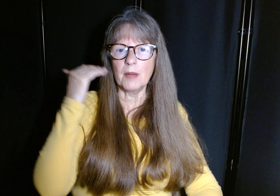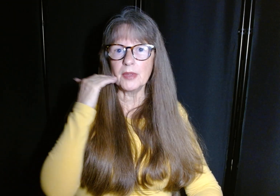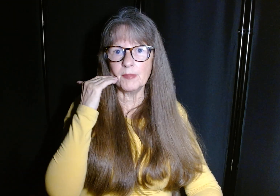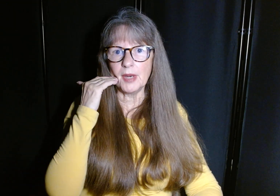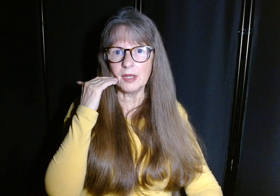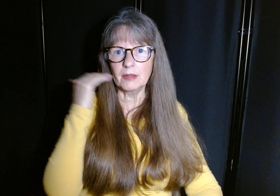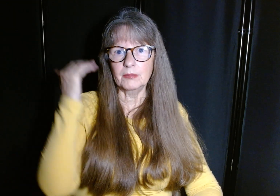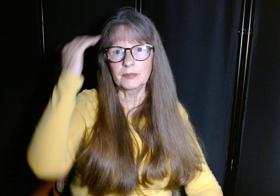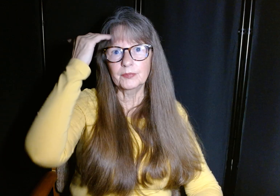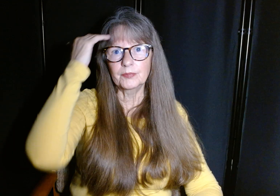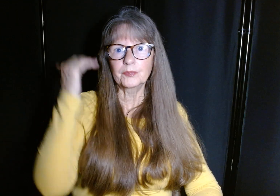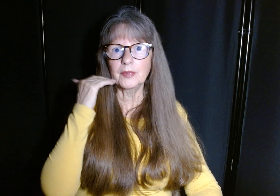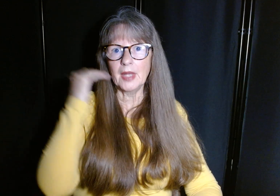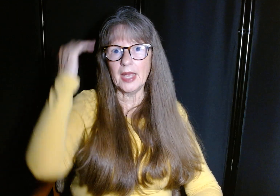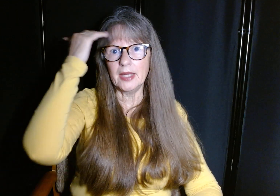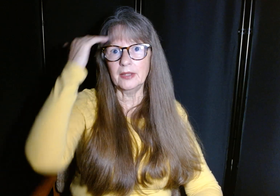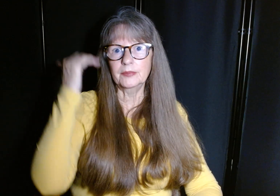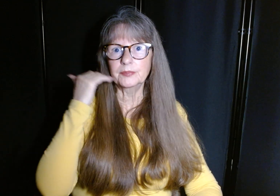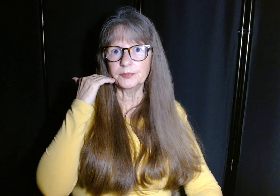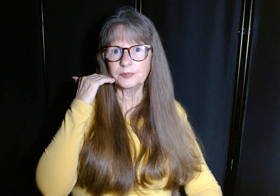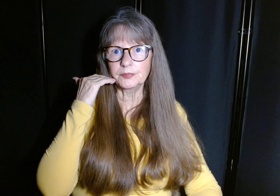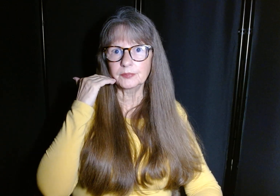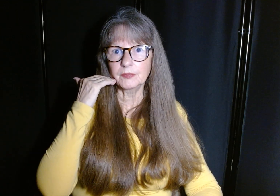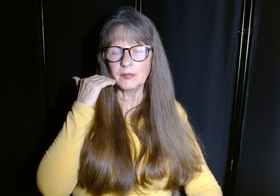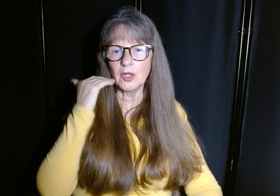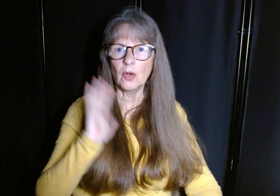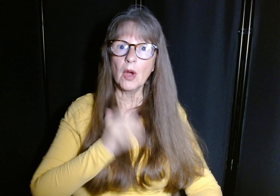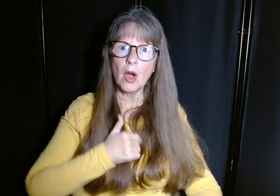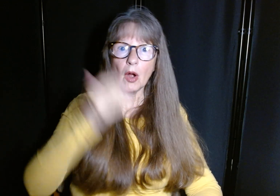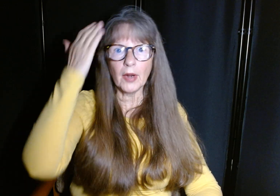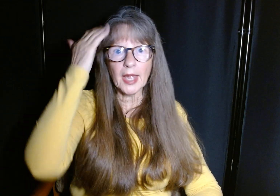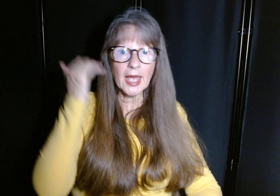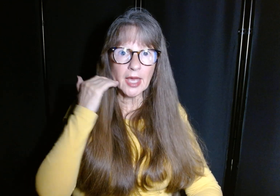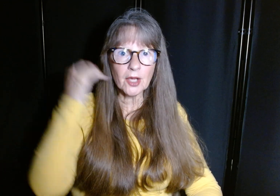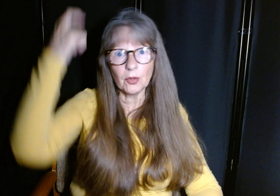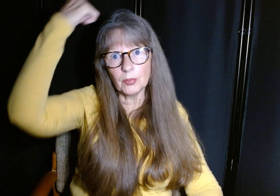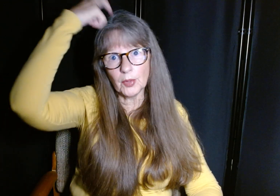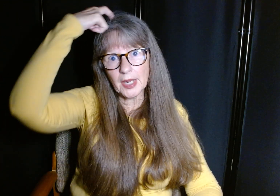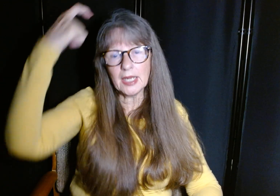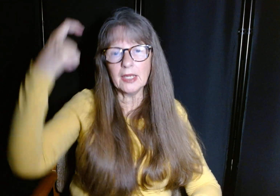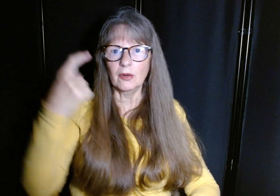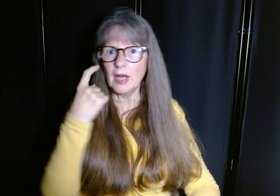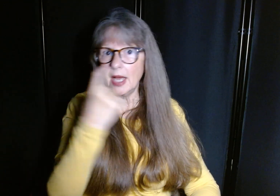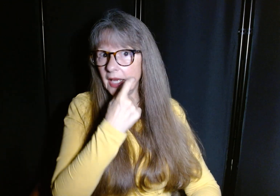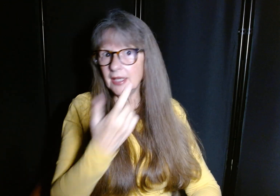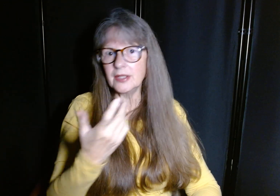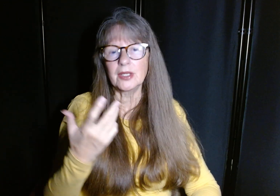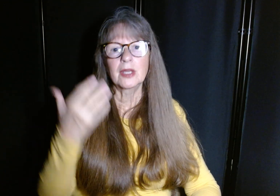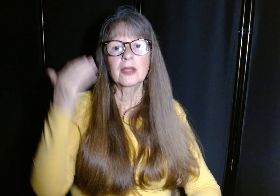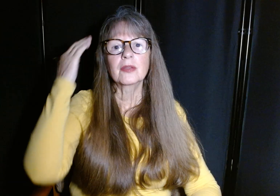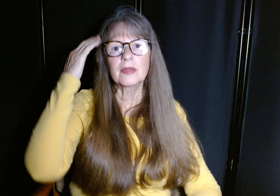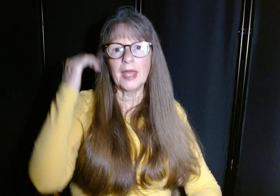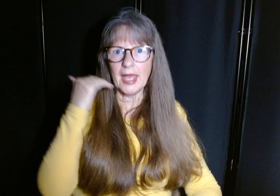and the bottom head. Our head, our brain, our eyes, the